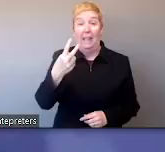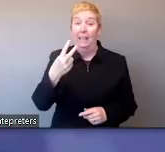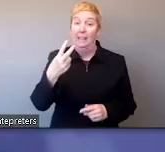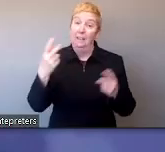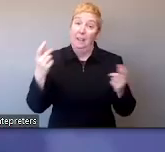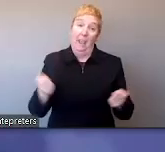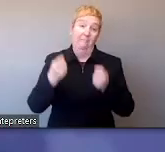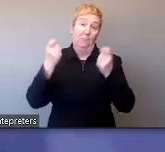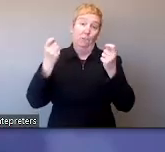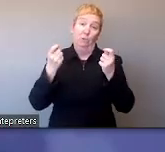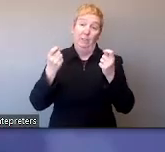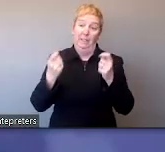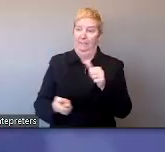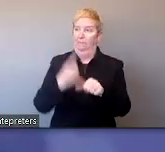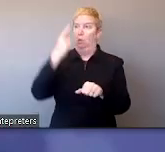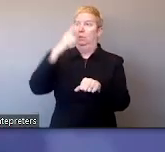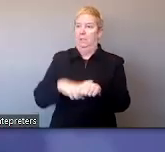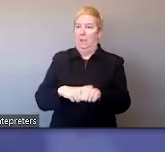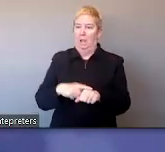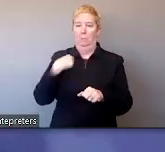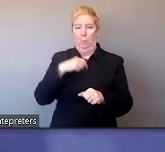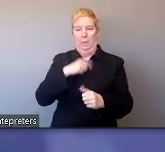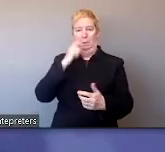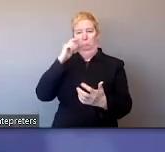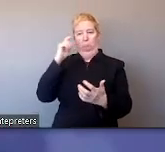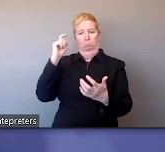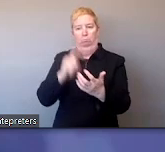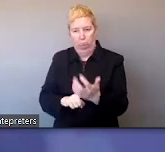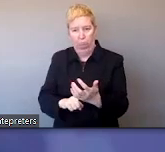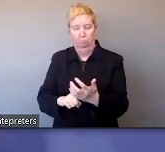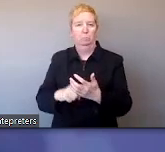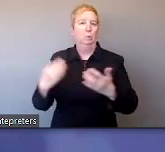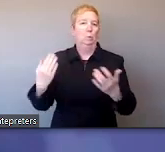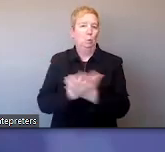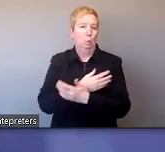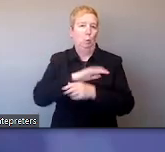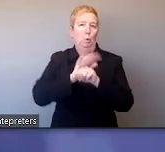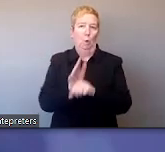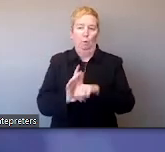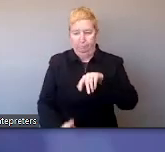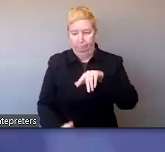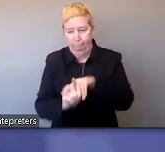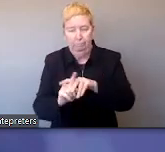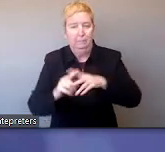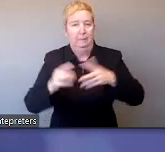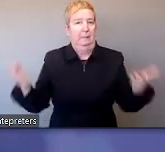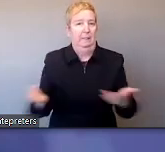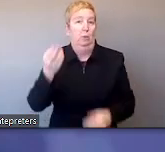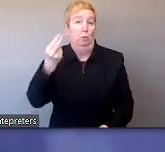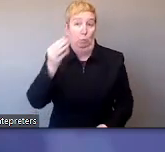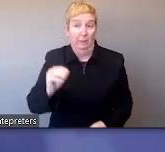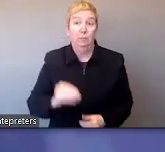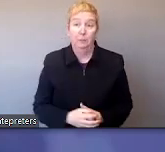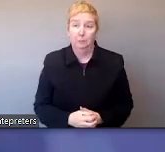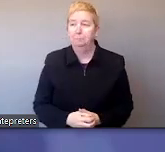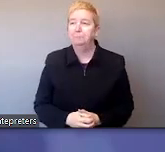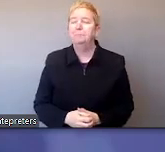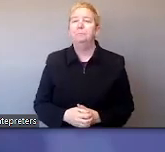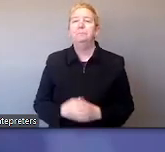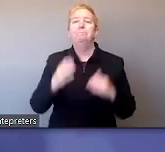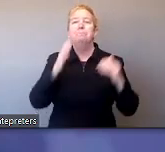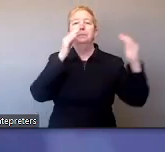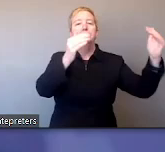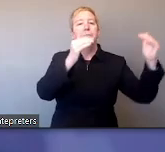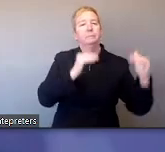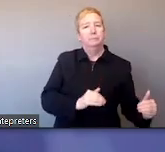we were identified new COVID cases here in the state of New Mexico. Let's go to the next